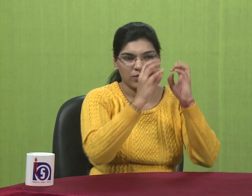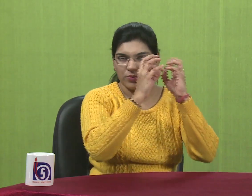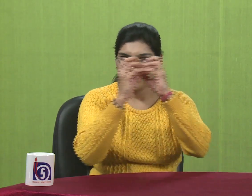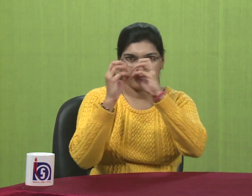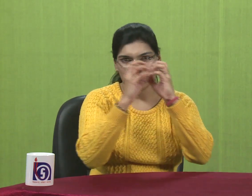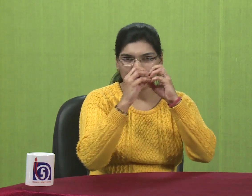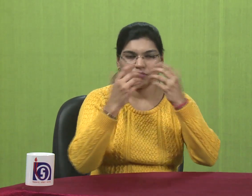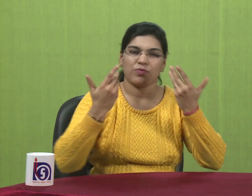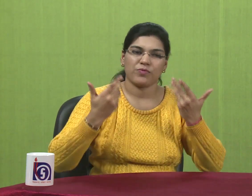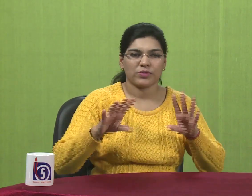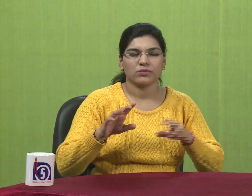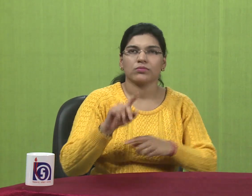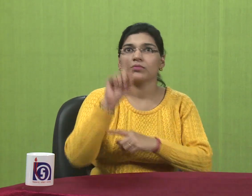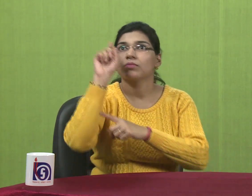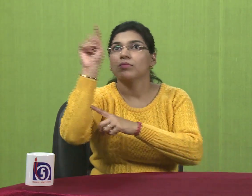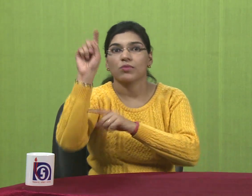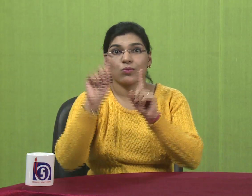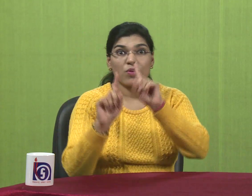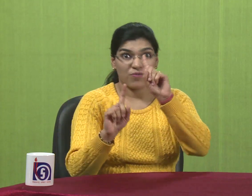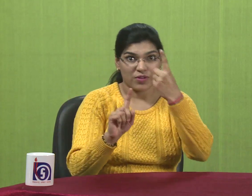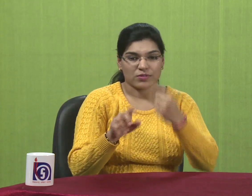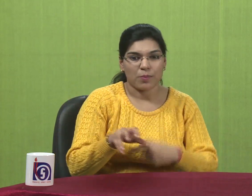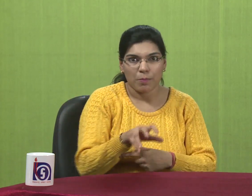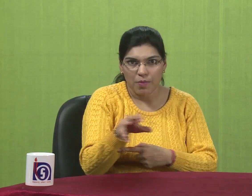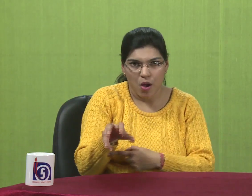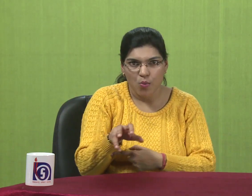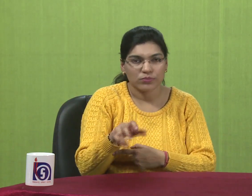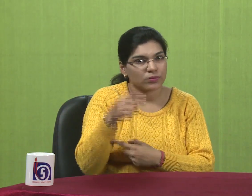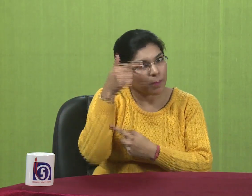1 to 7 points are very useful.